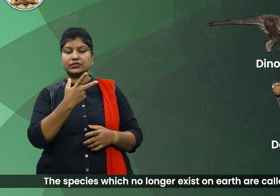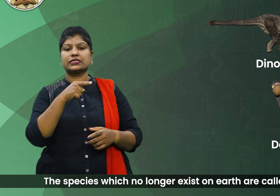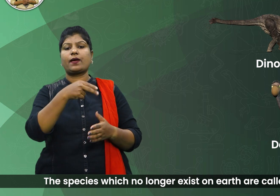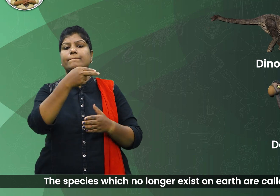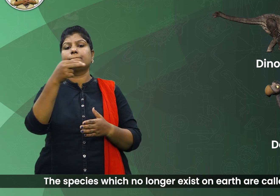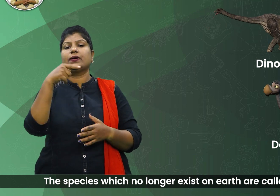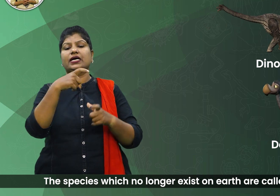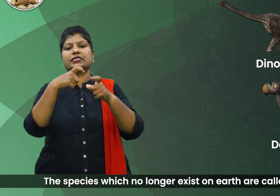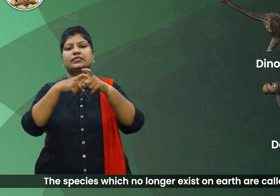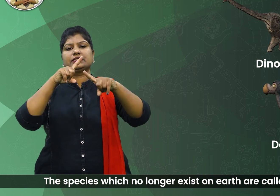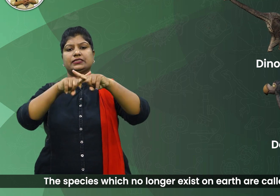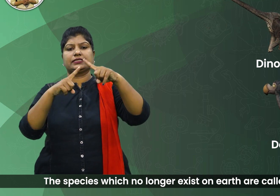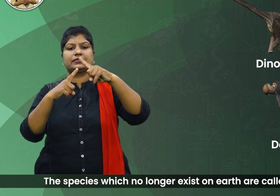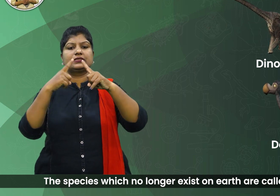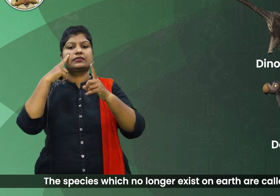species.